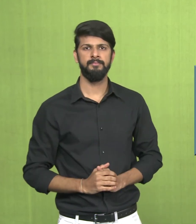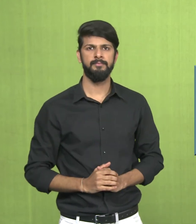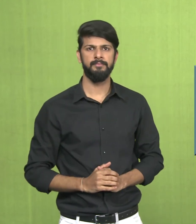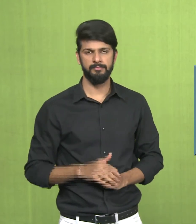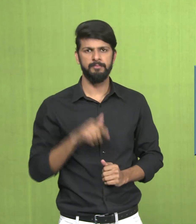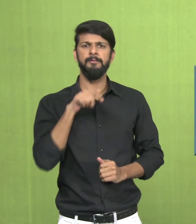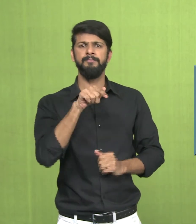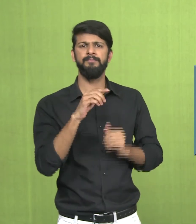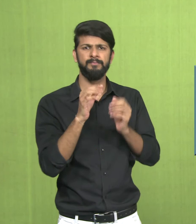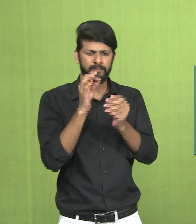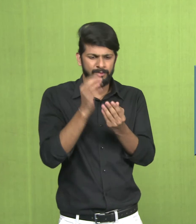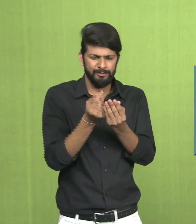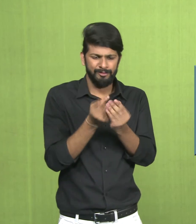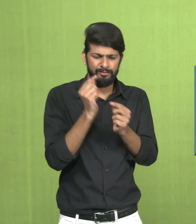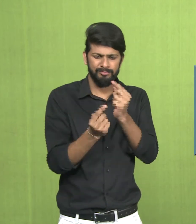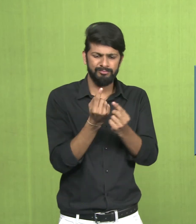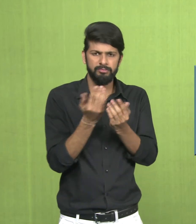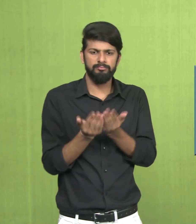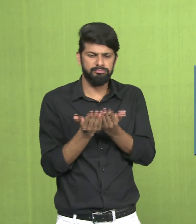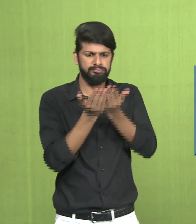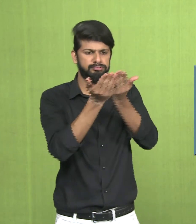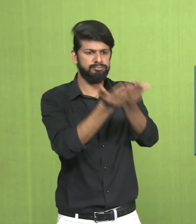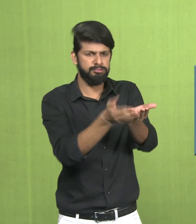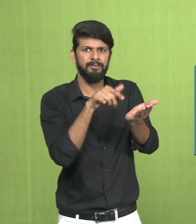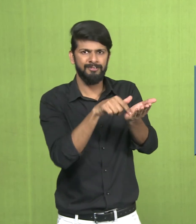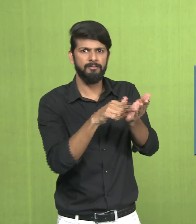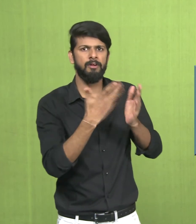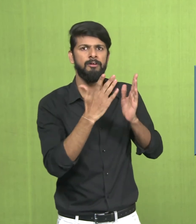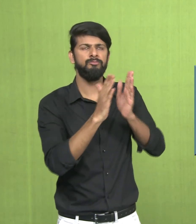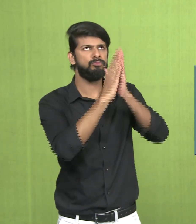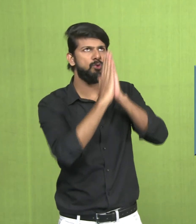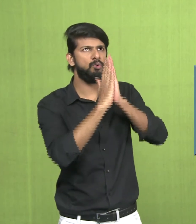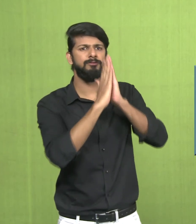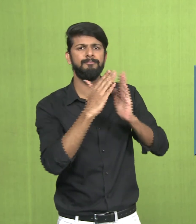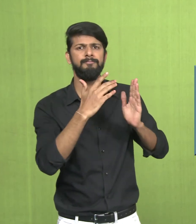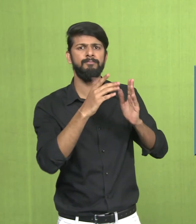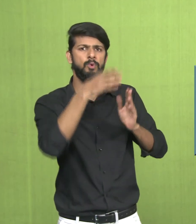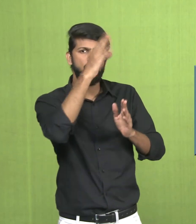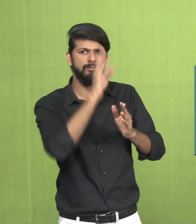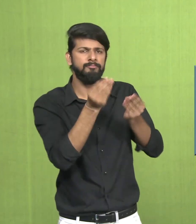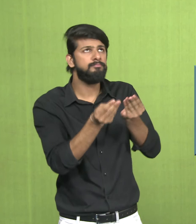Votive is something holy which